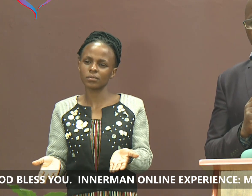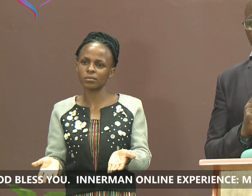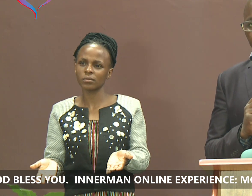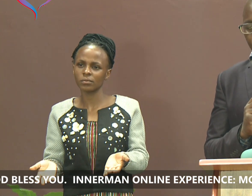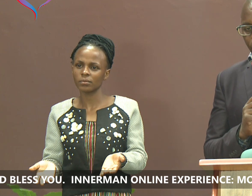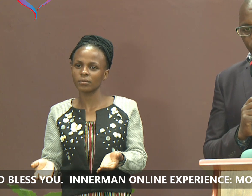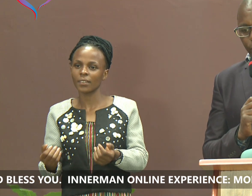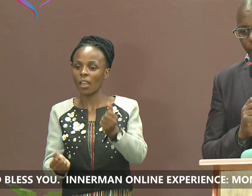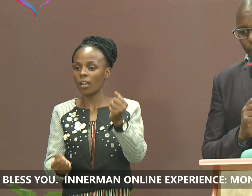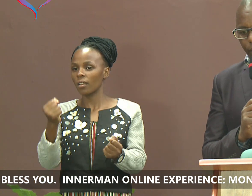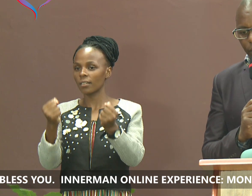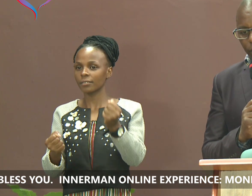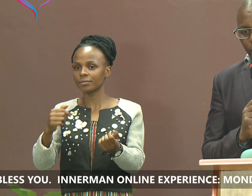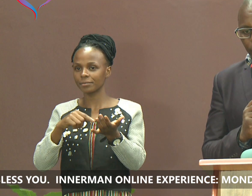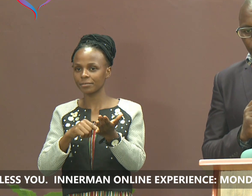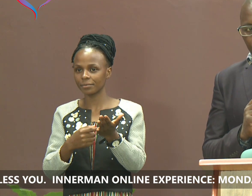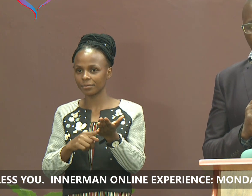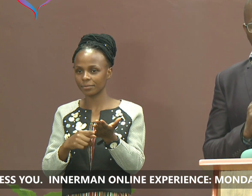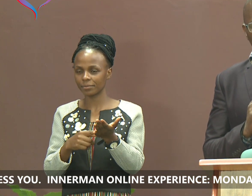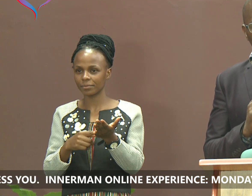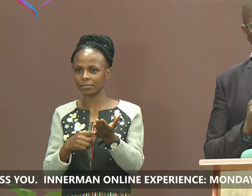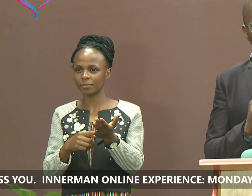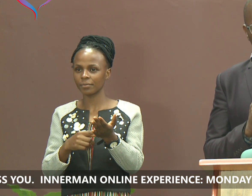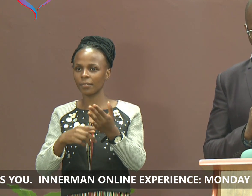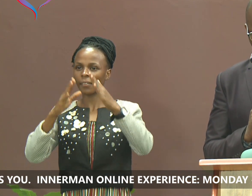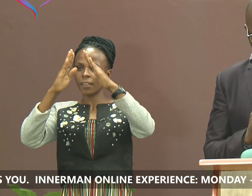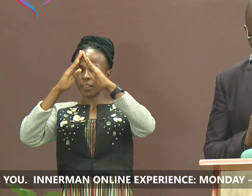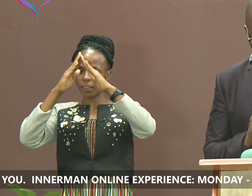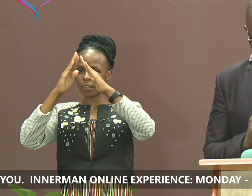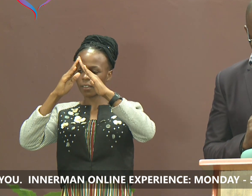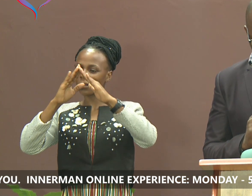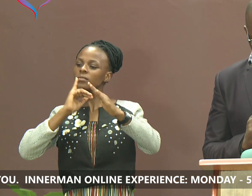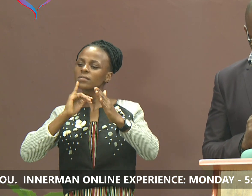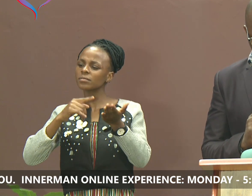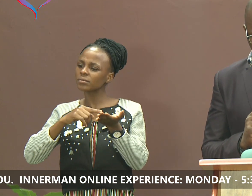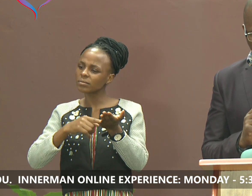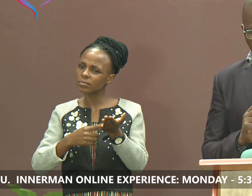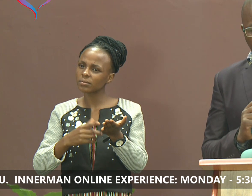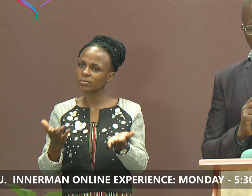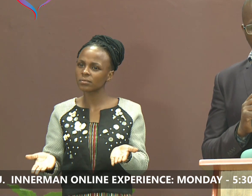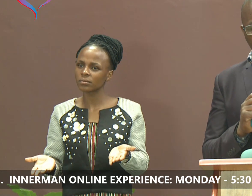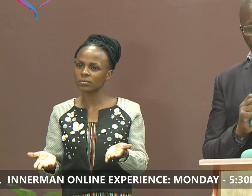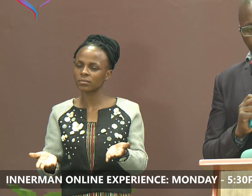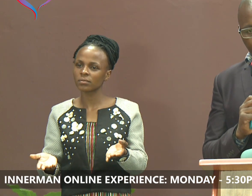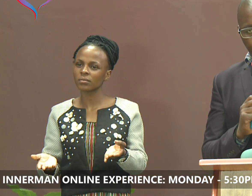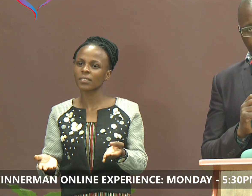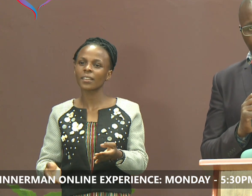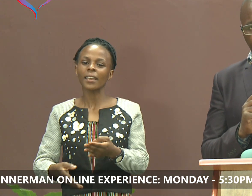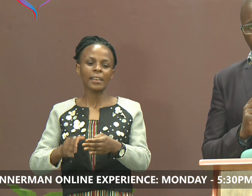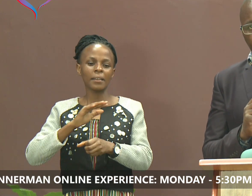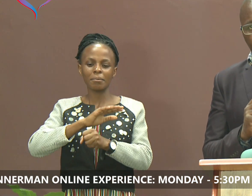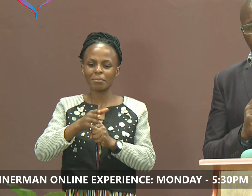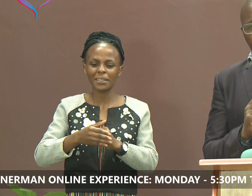technology. The car is technology. Moto kana yaba technology. The house where you are is technology. Inyumba moli na technology. Manufacturing is